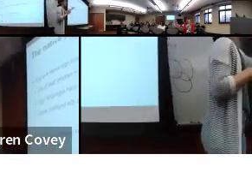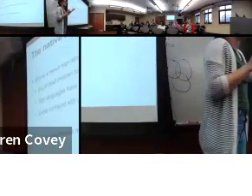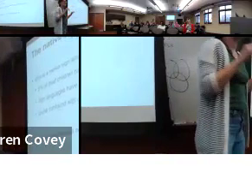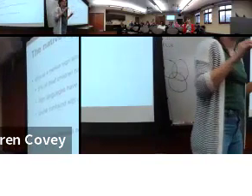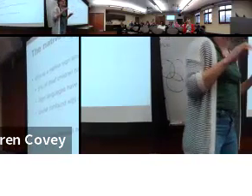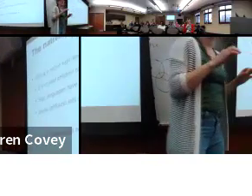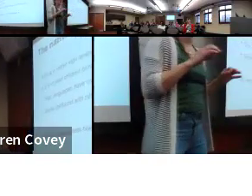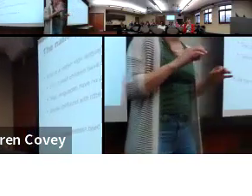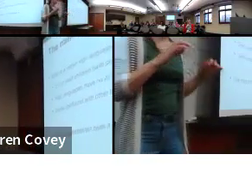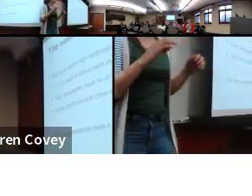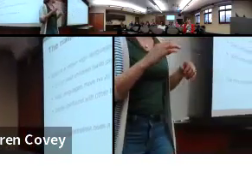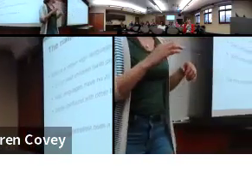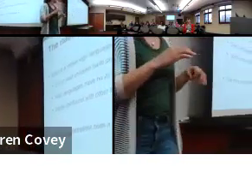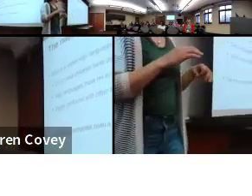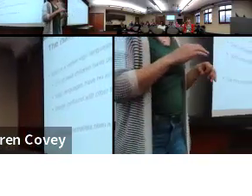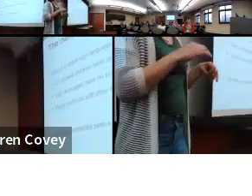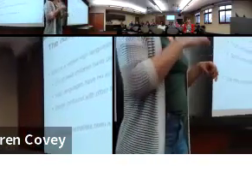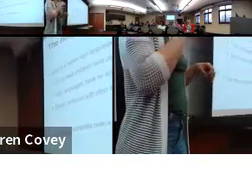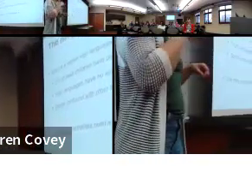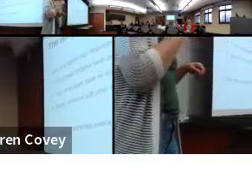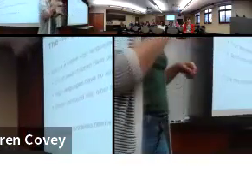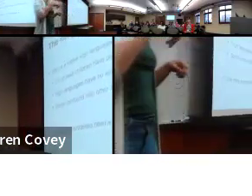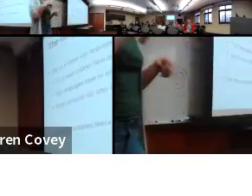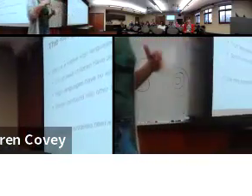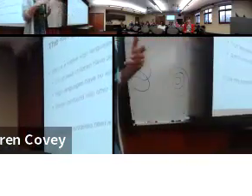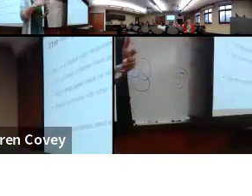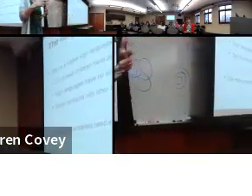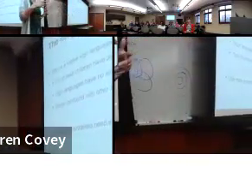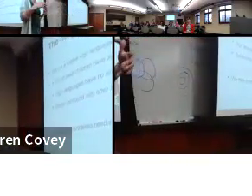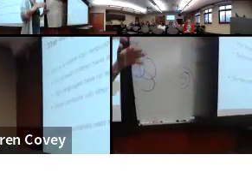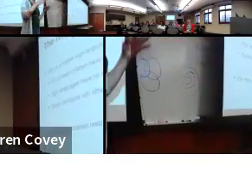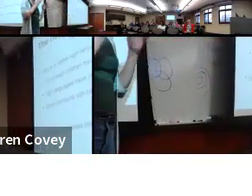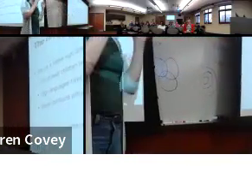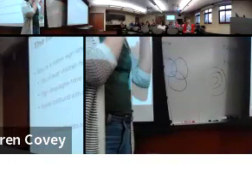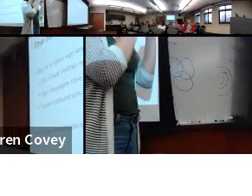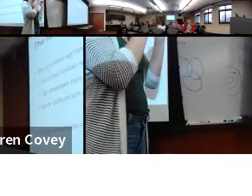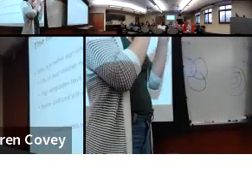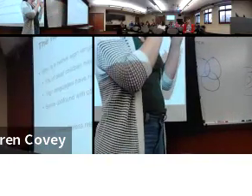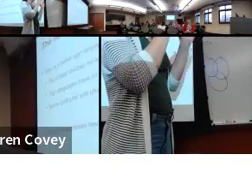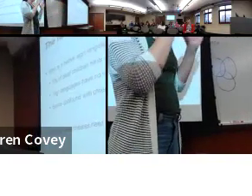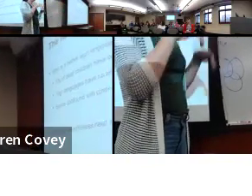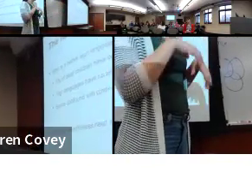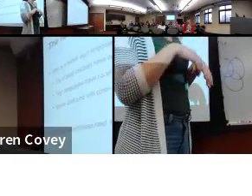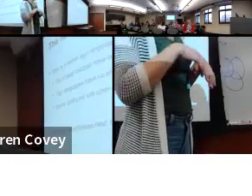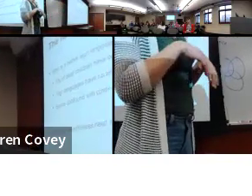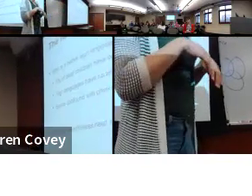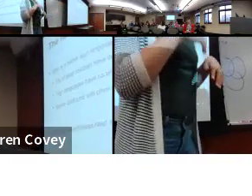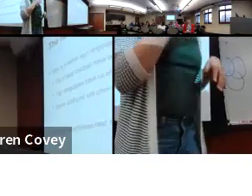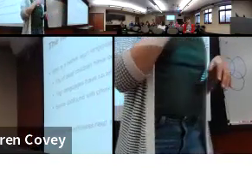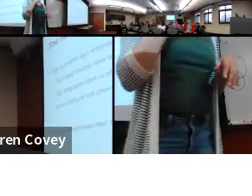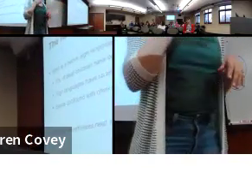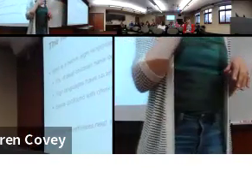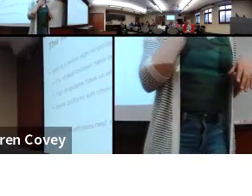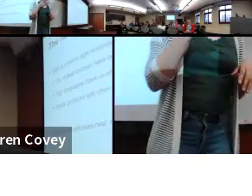between 5% and 10% of people who are deaf children. That small proportion, 5% to 10%,